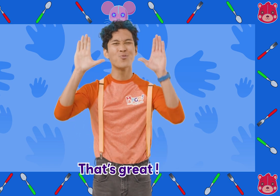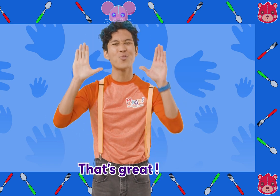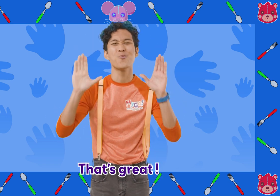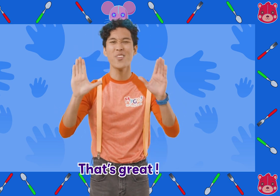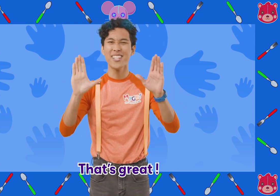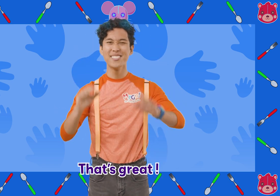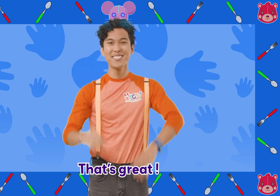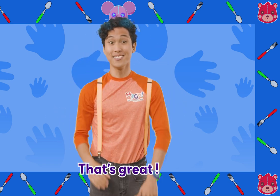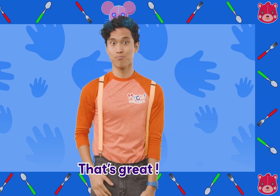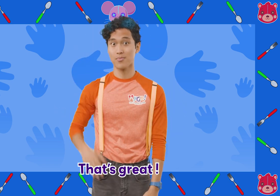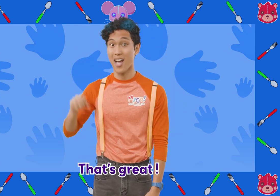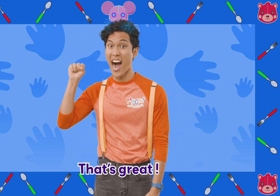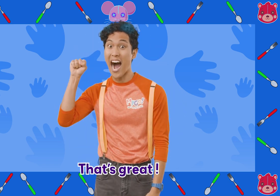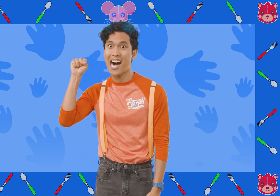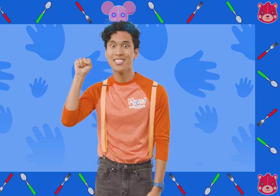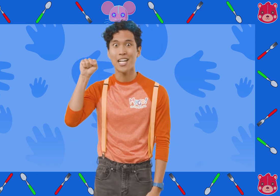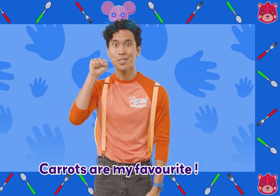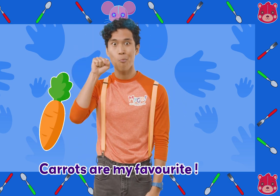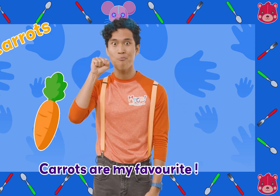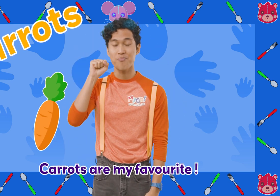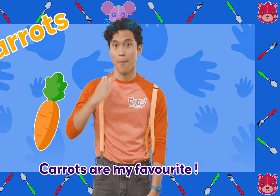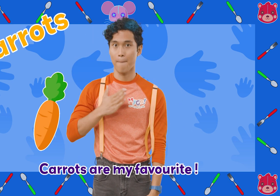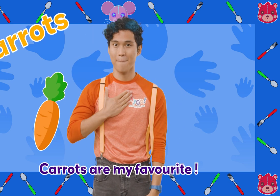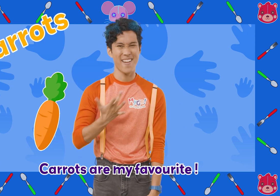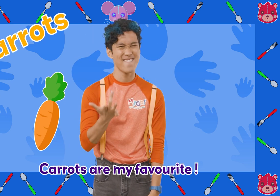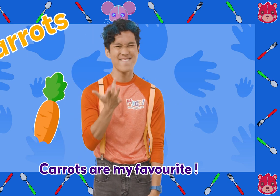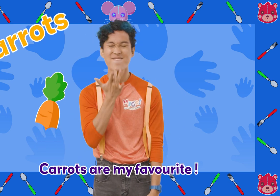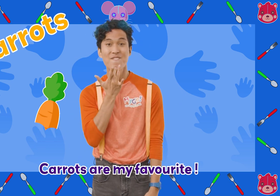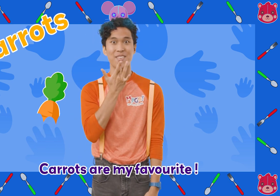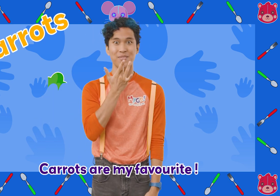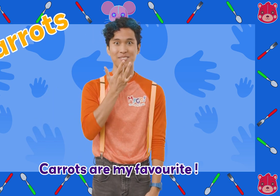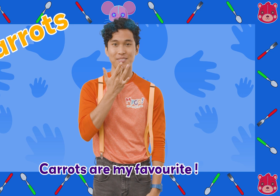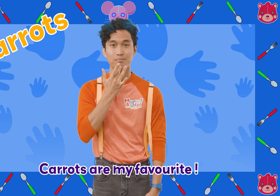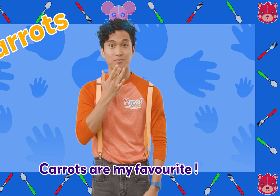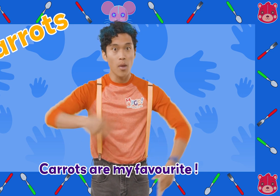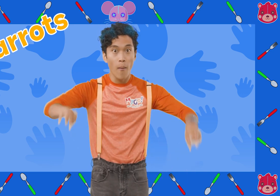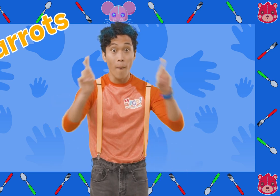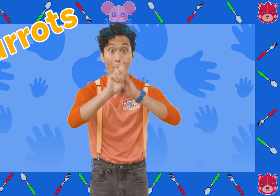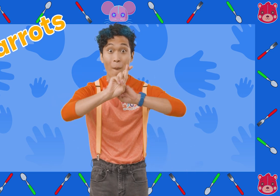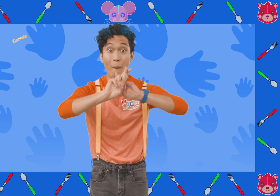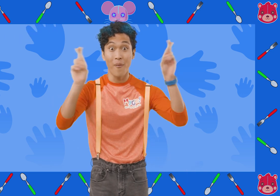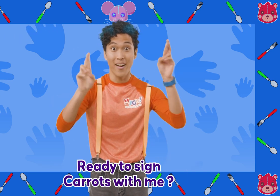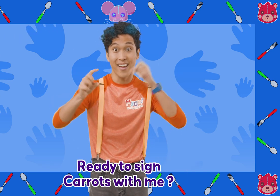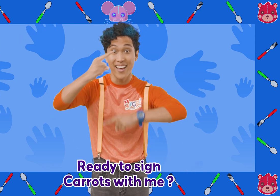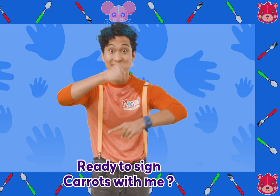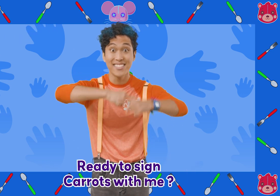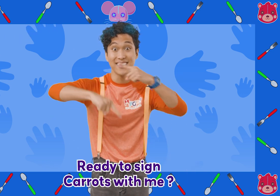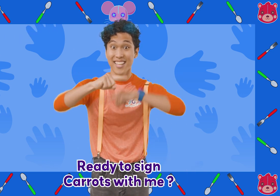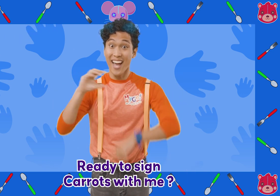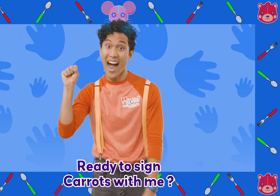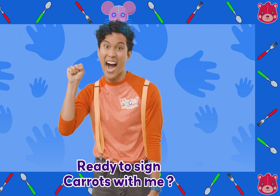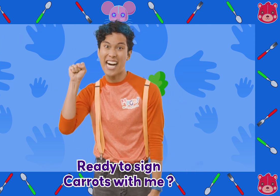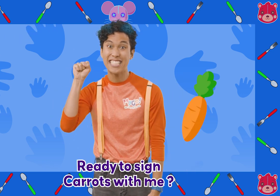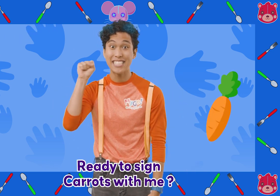That's great. Carrots are my favorite. Ready to sign carrots with